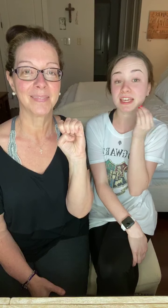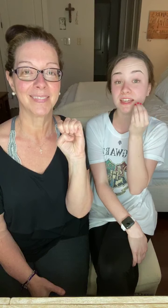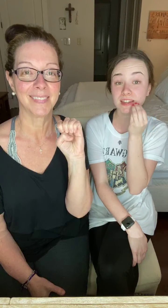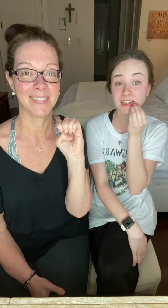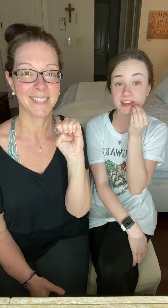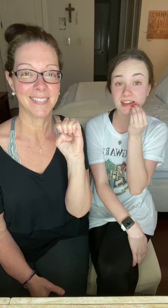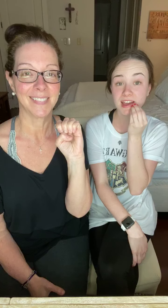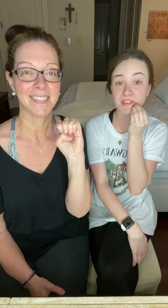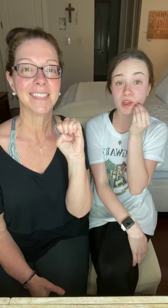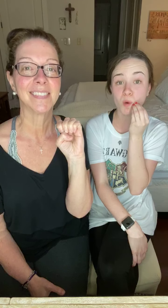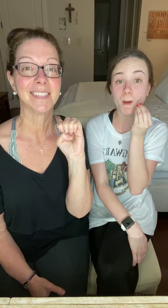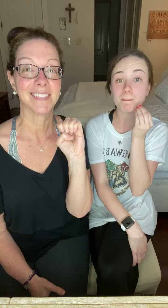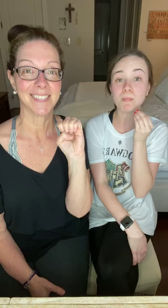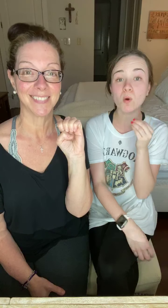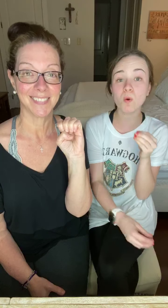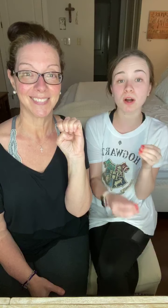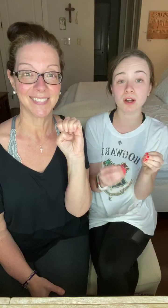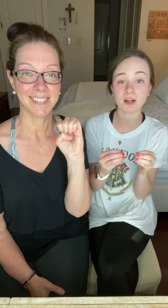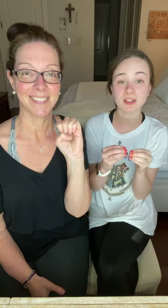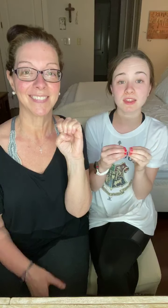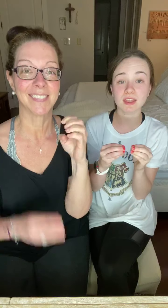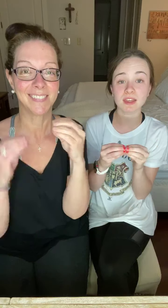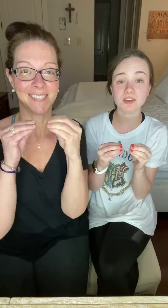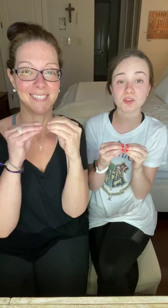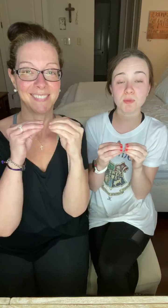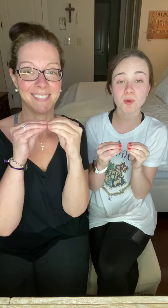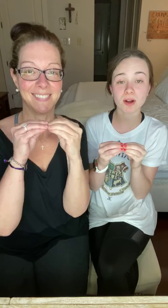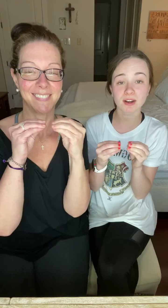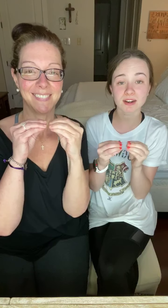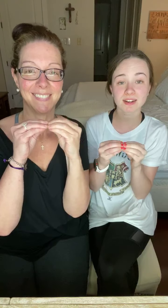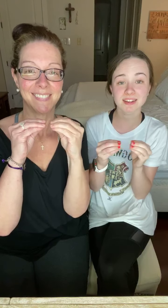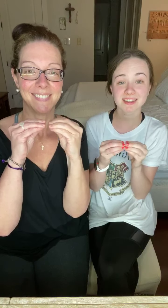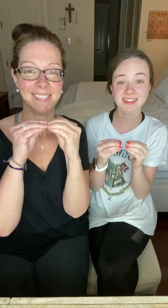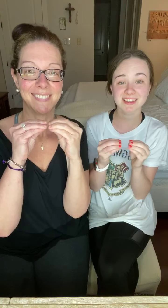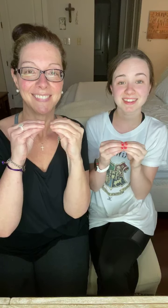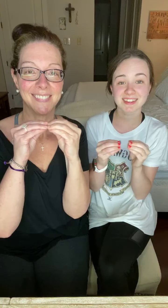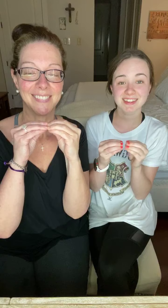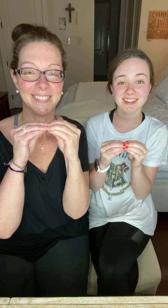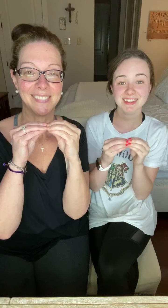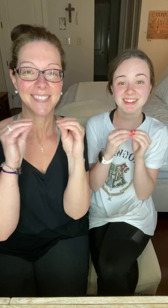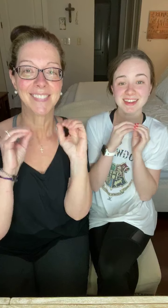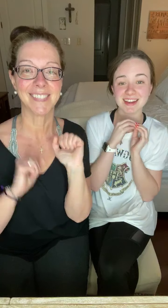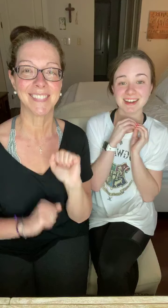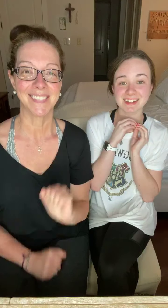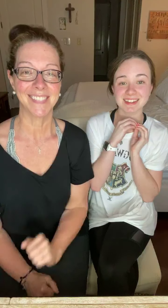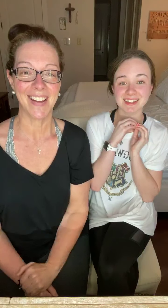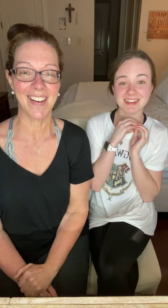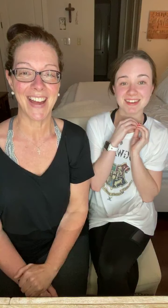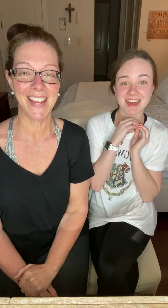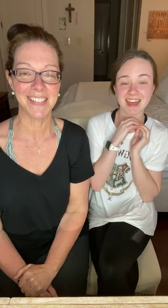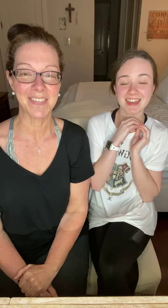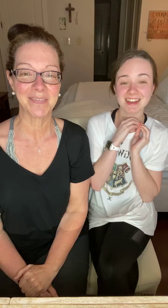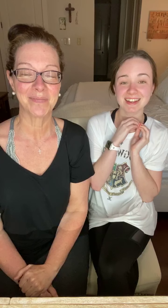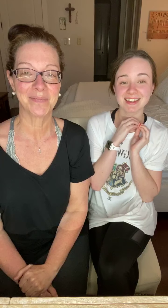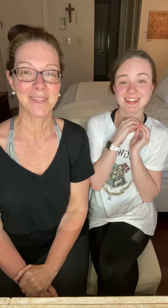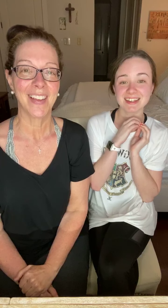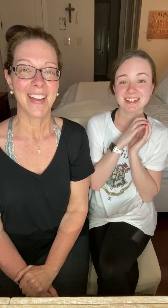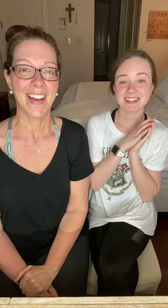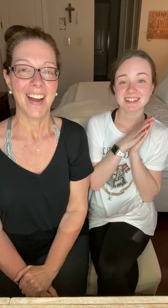eating and they want more, they can do more. Yeah. All right. Okay. All